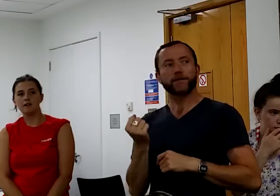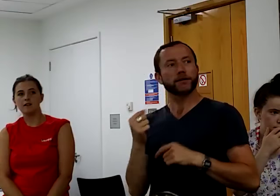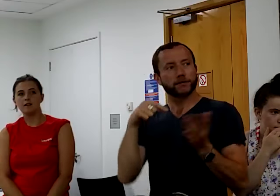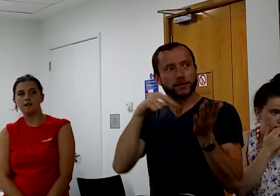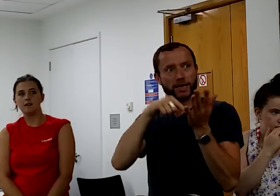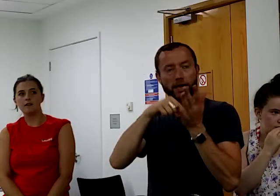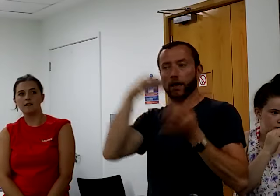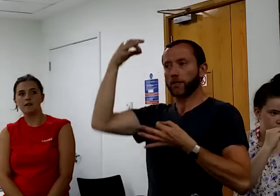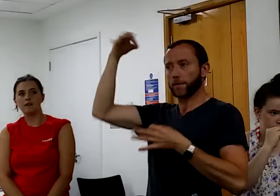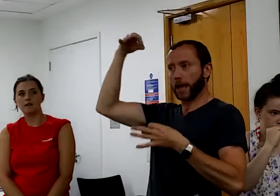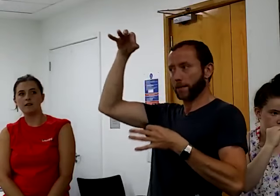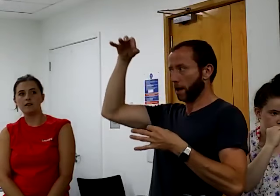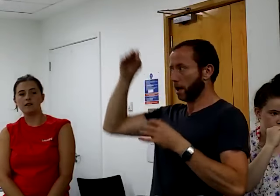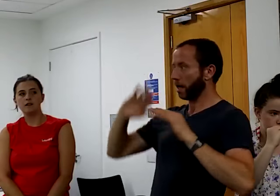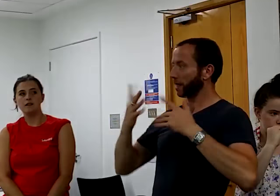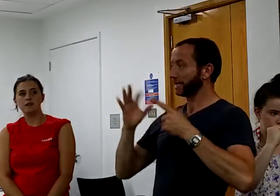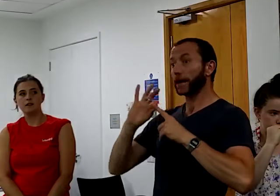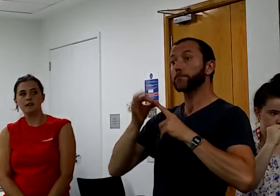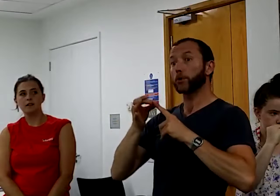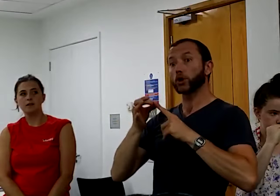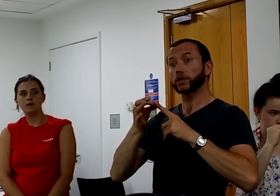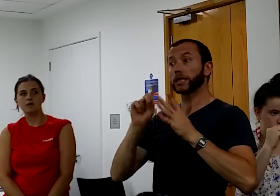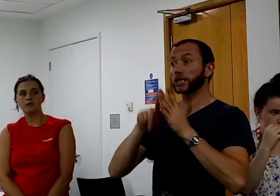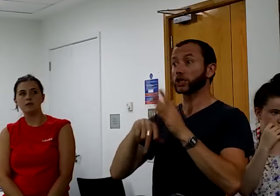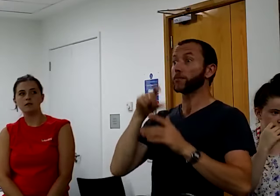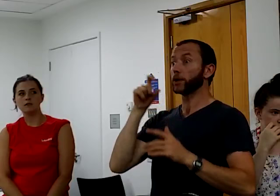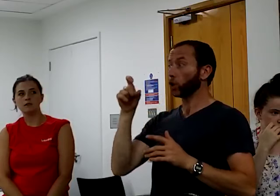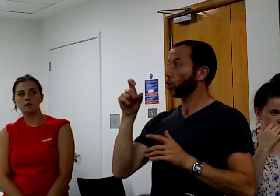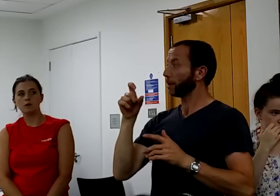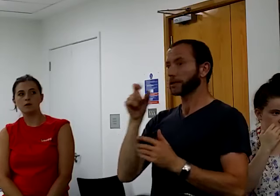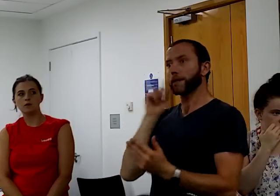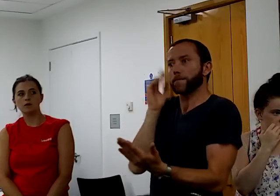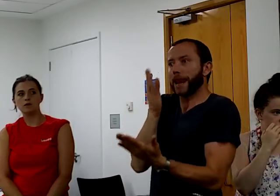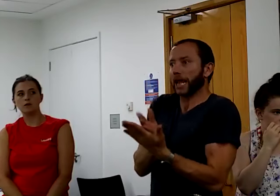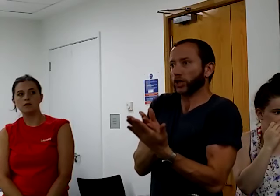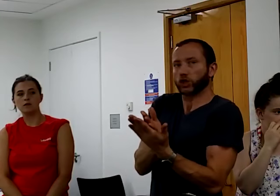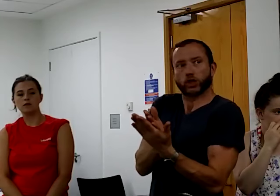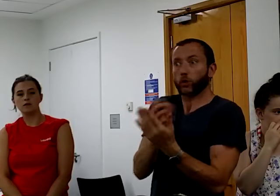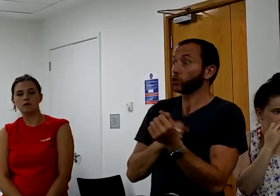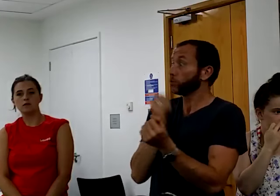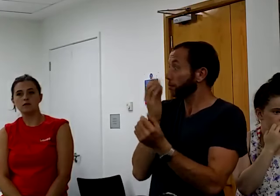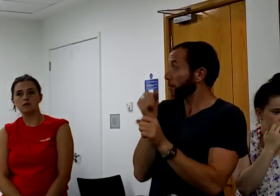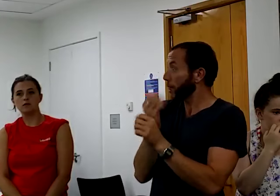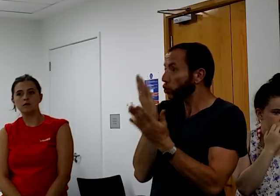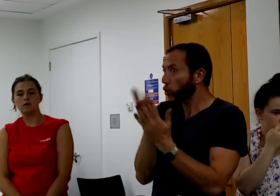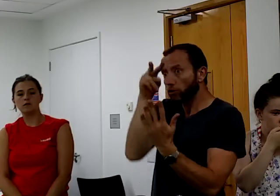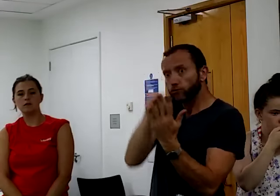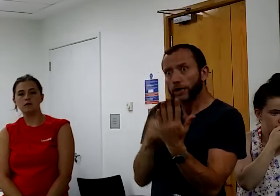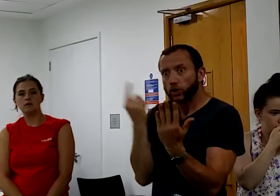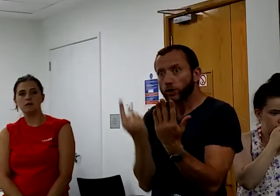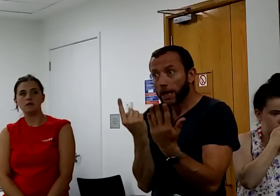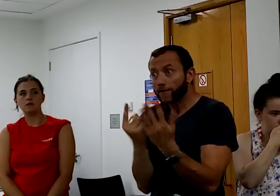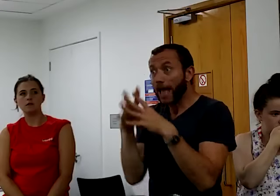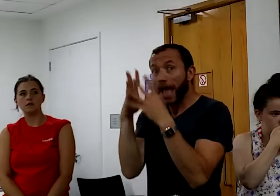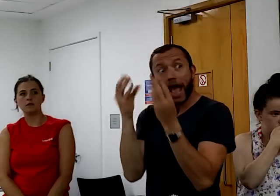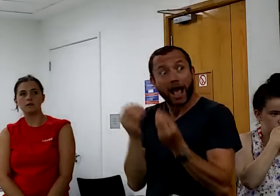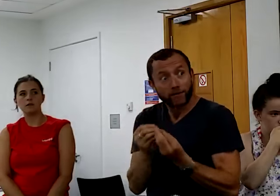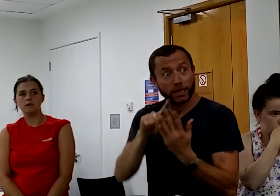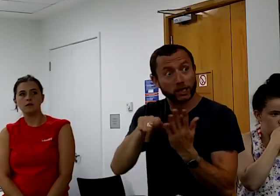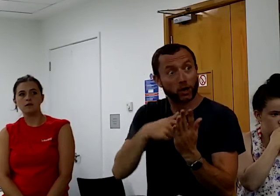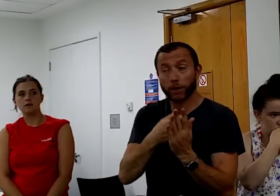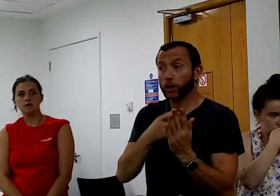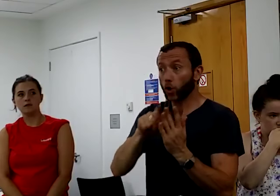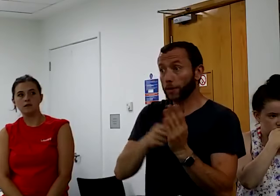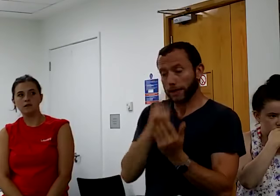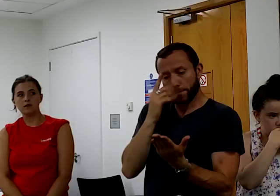I do have here the 10 points Jeremy stood on. If you want to just make sure everything he stands